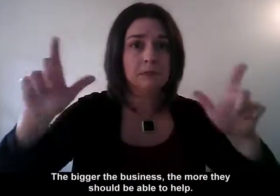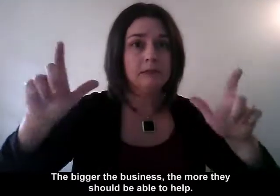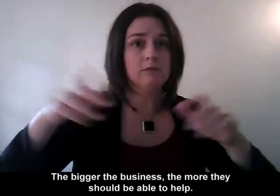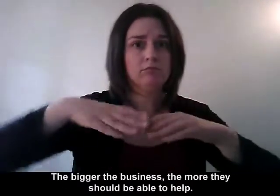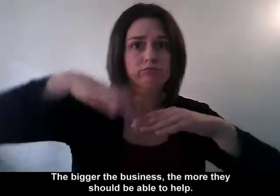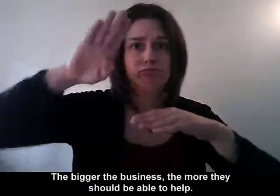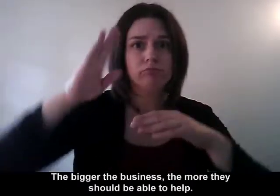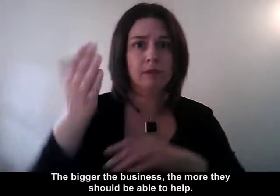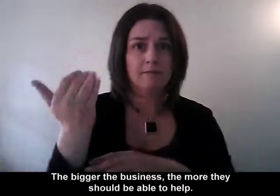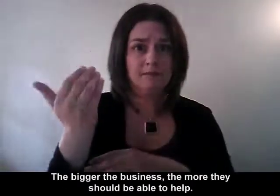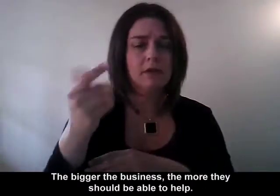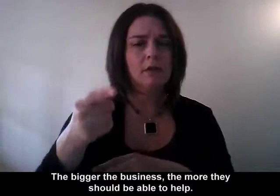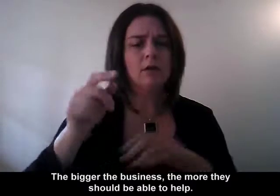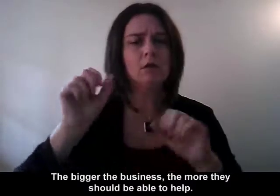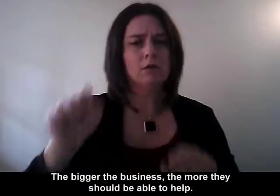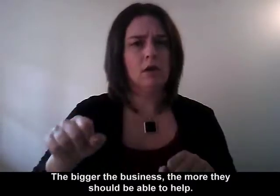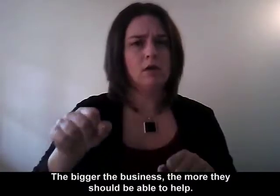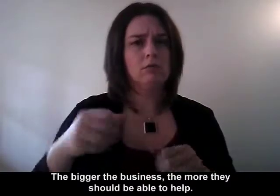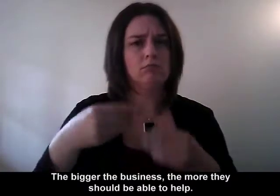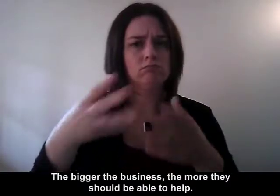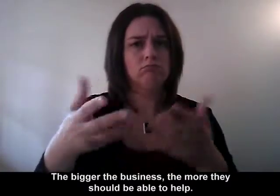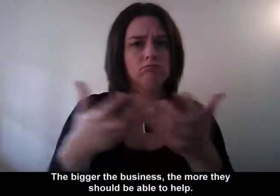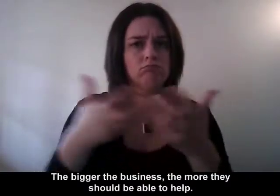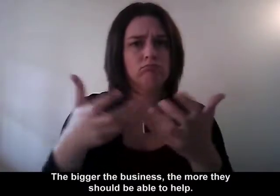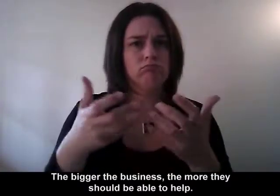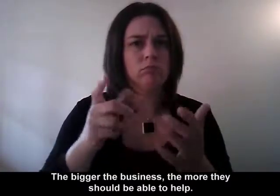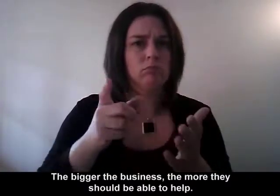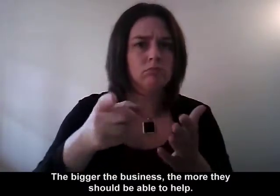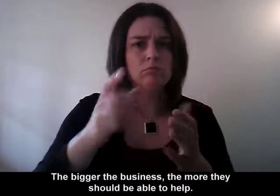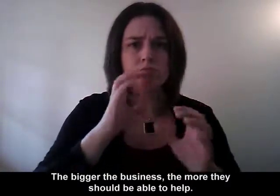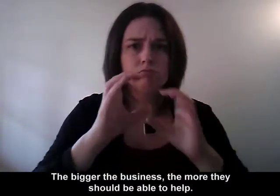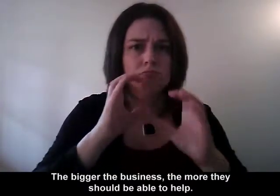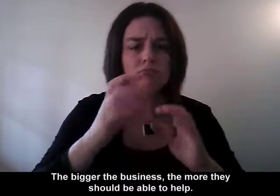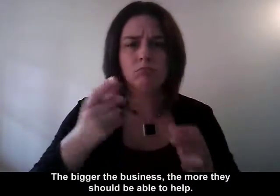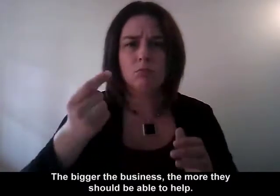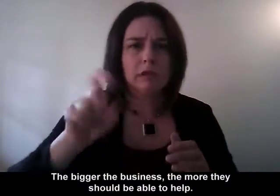The bigger the business, the more they should be able to help.